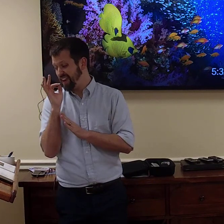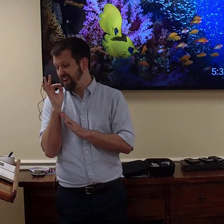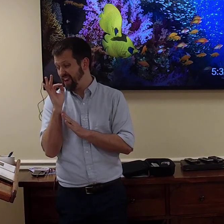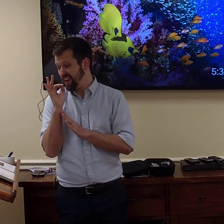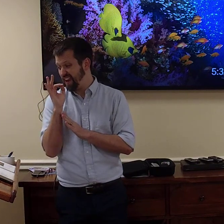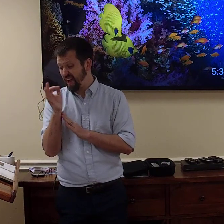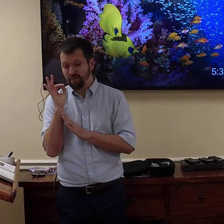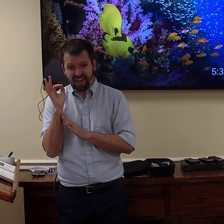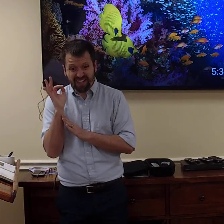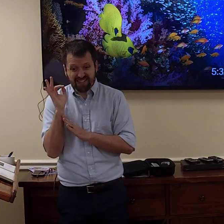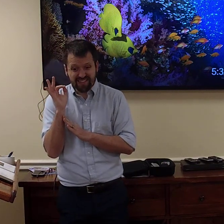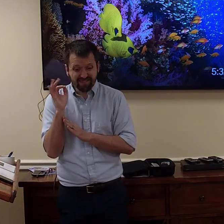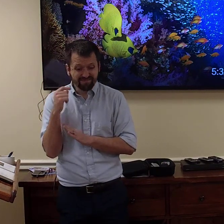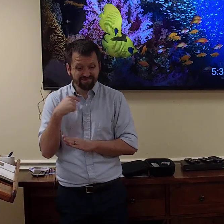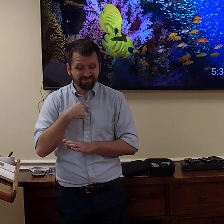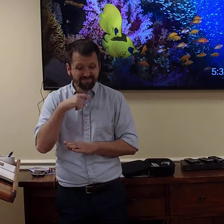in 9 minutes.